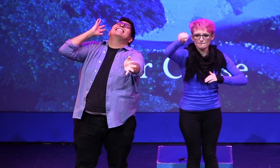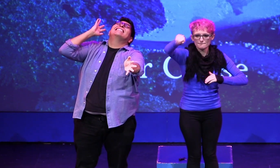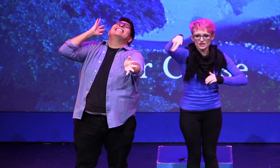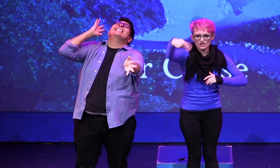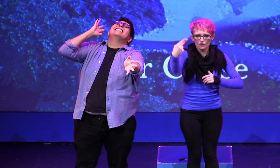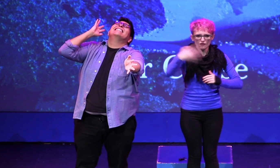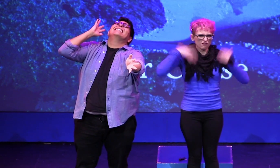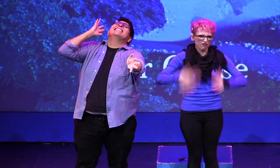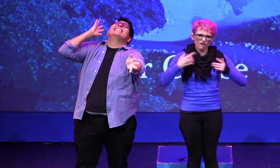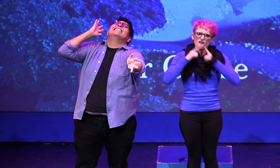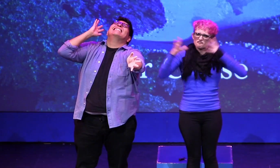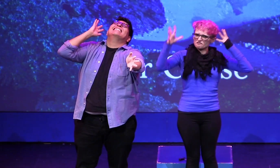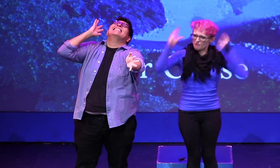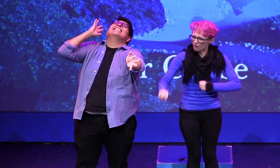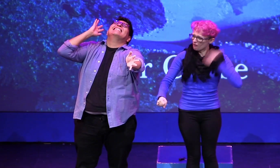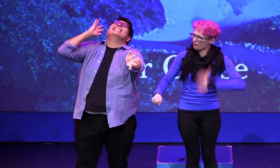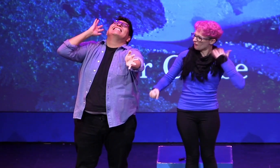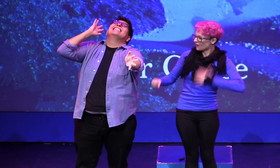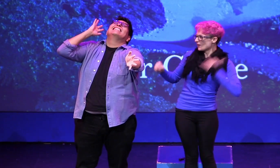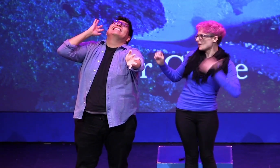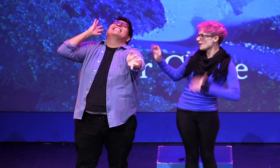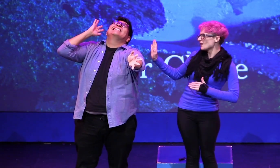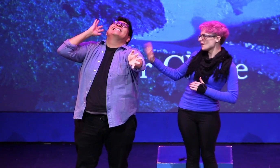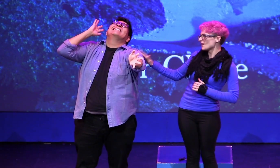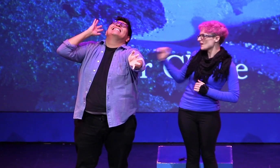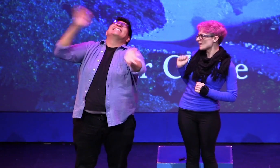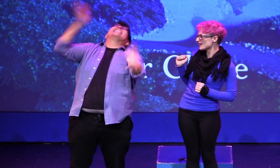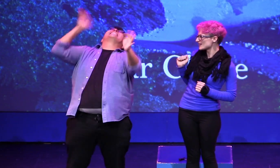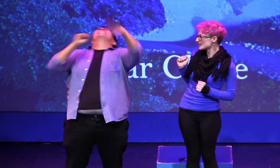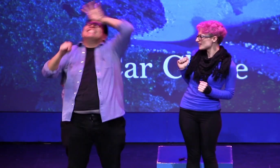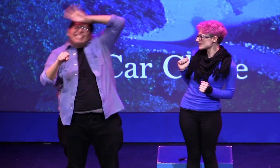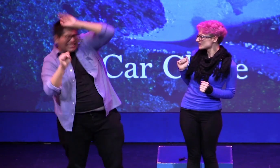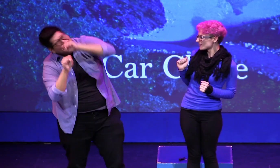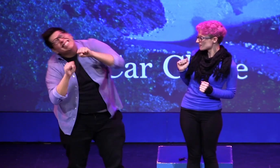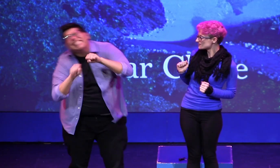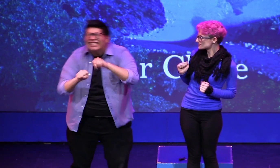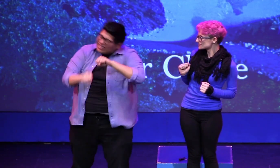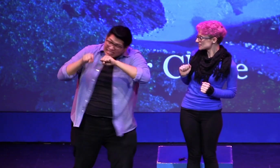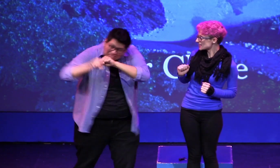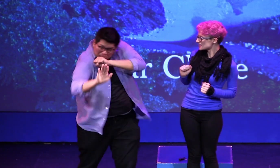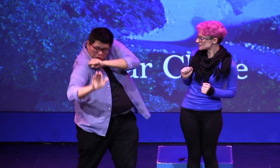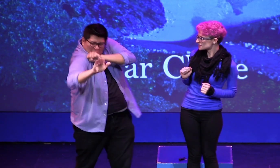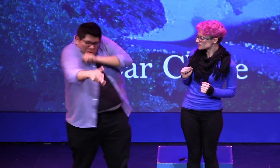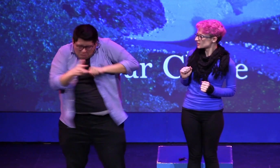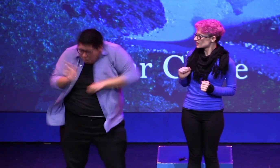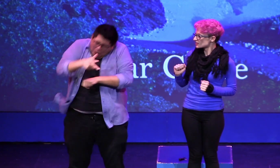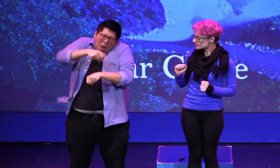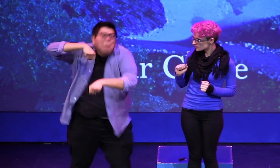100 miles an hour in a 40 zone. No wonder the police are on him. Yes, even more. Let's go. Oh, look at